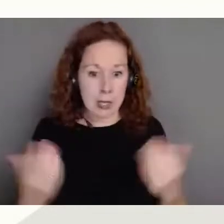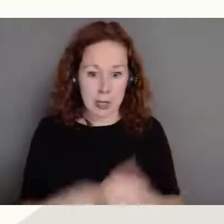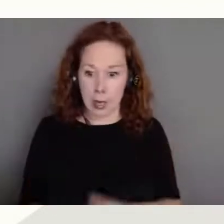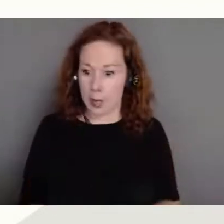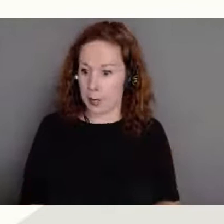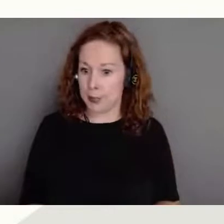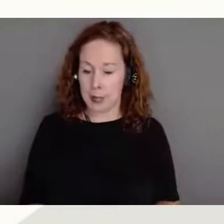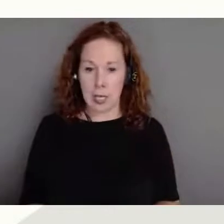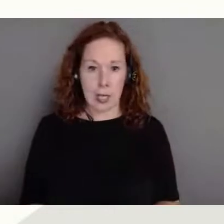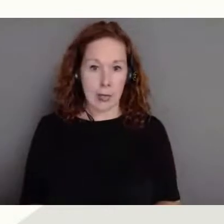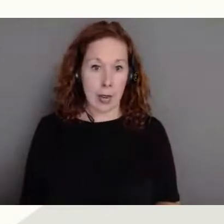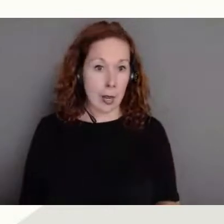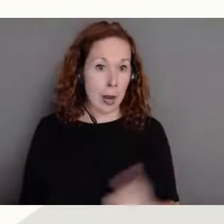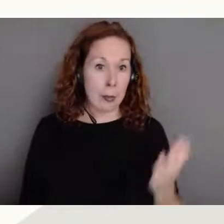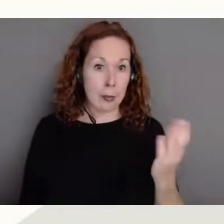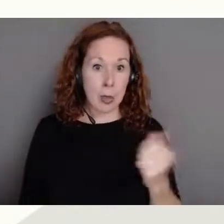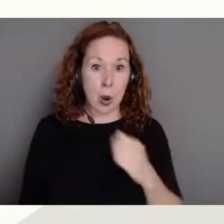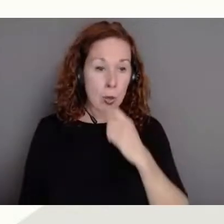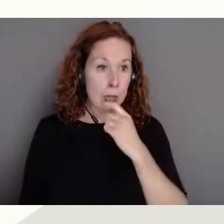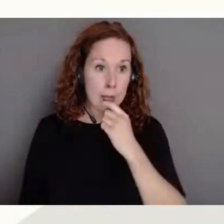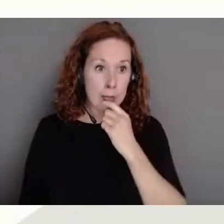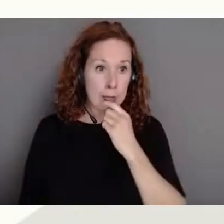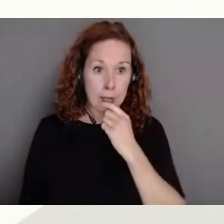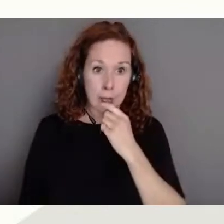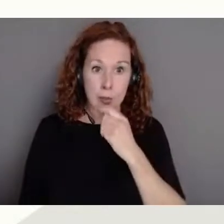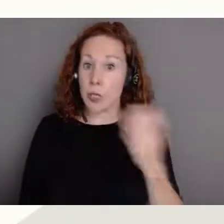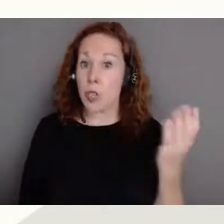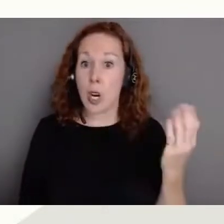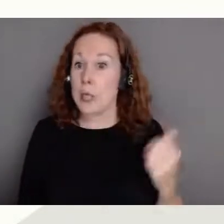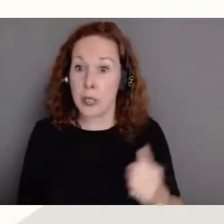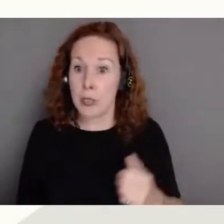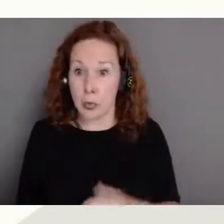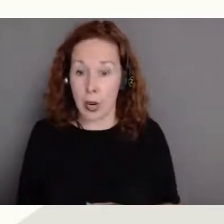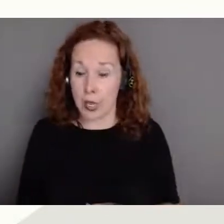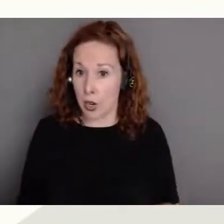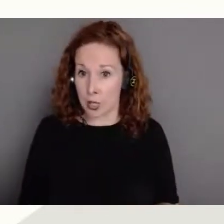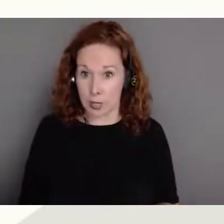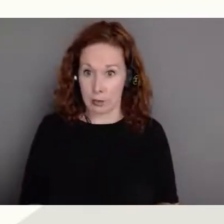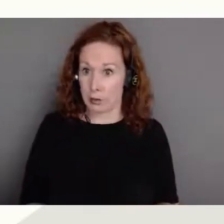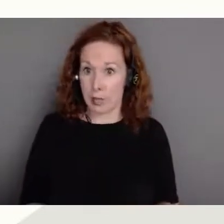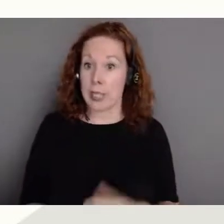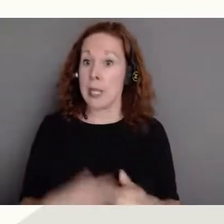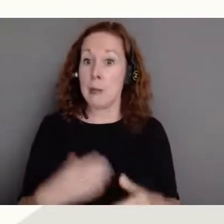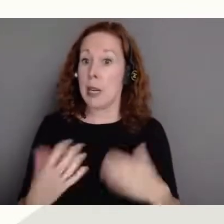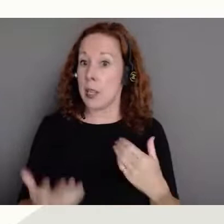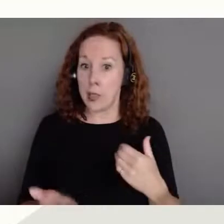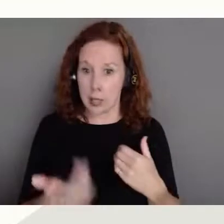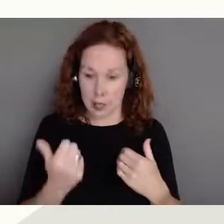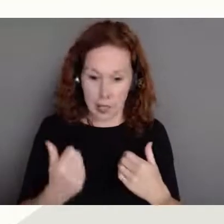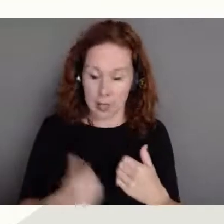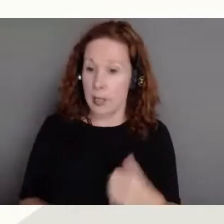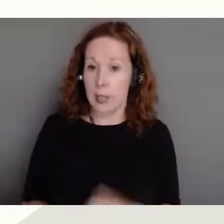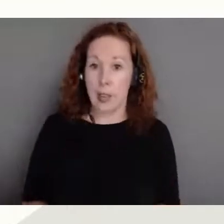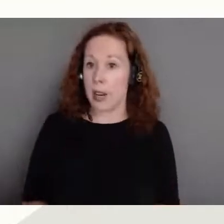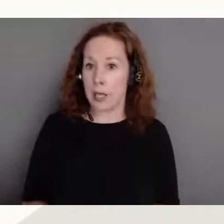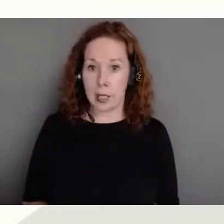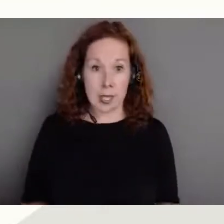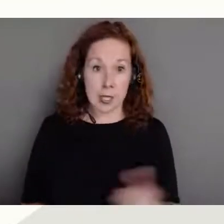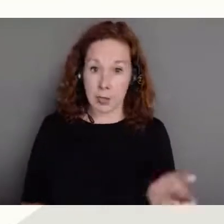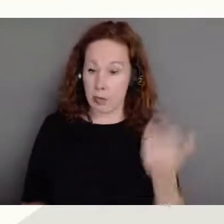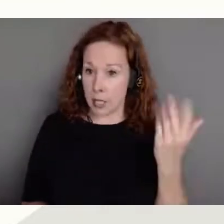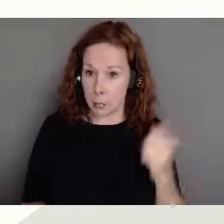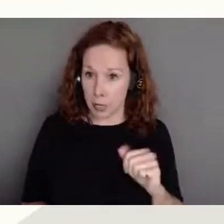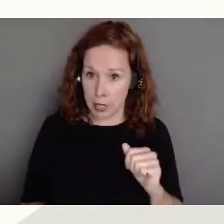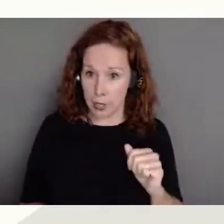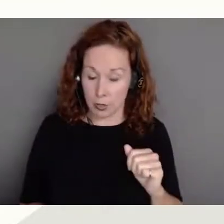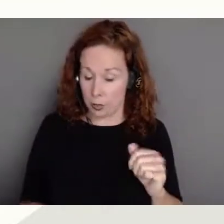person might say, yeah, I'm calling for a job interview. I got an Wow. email that said Wow. I need